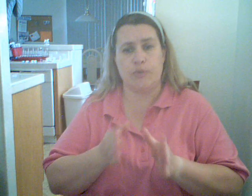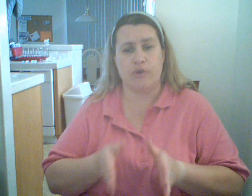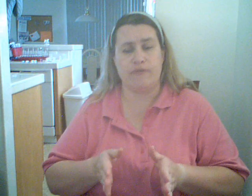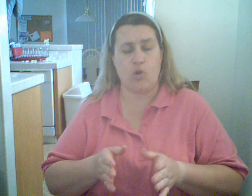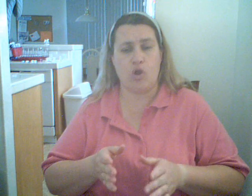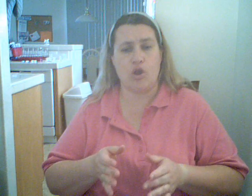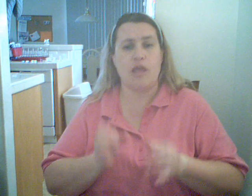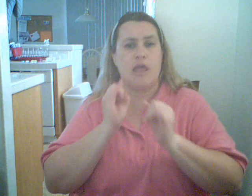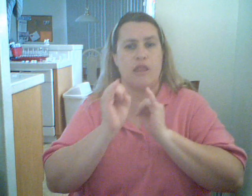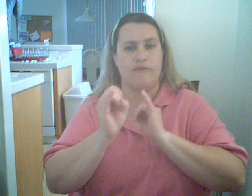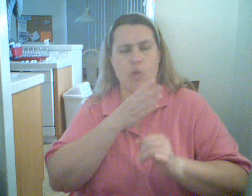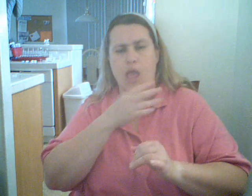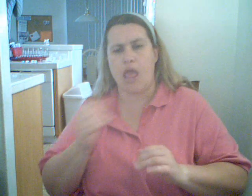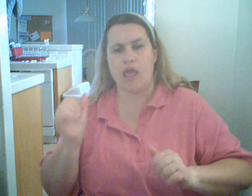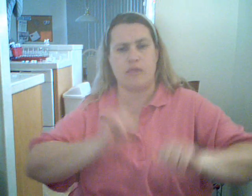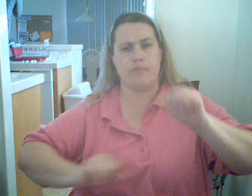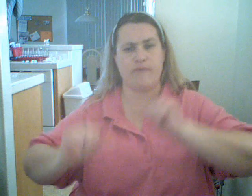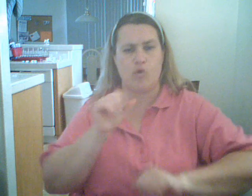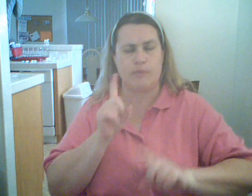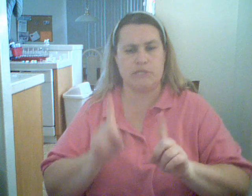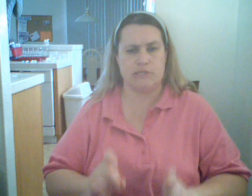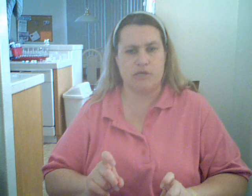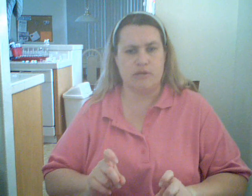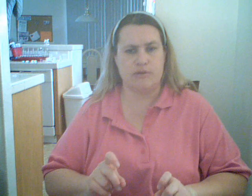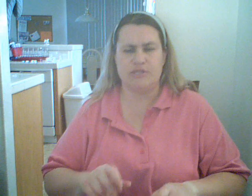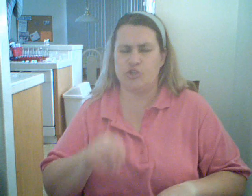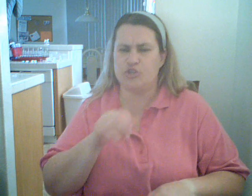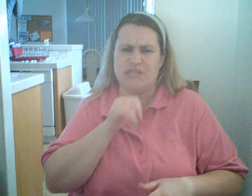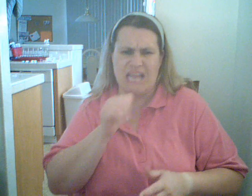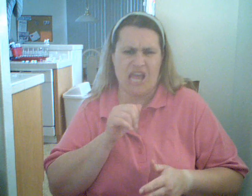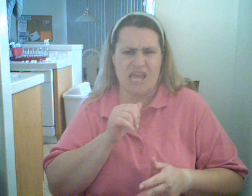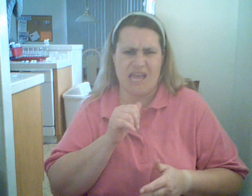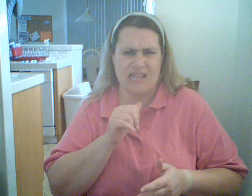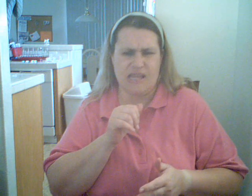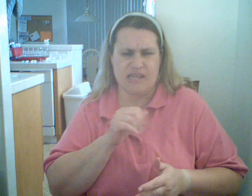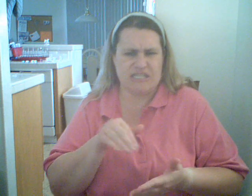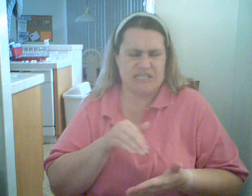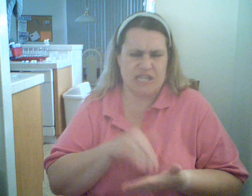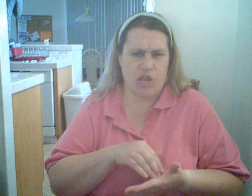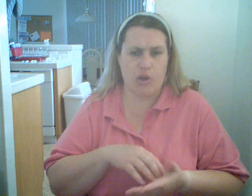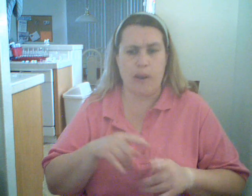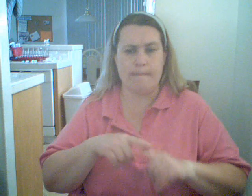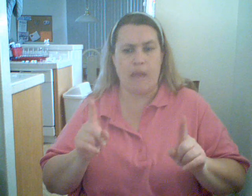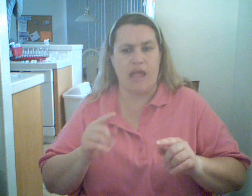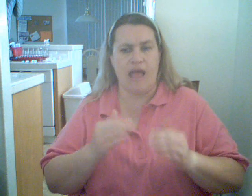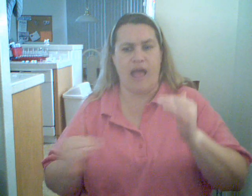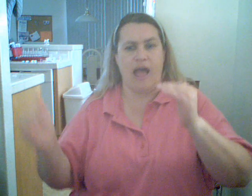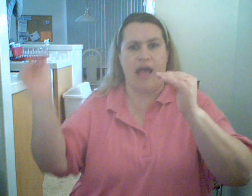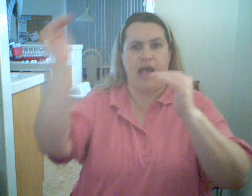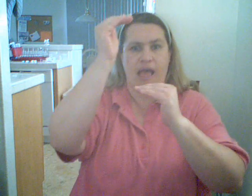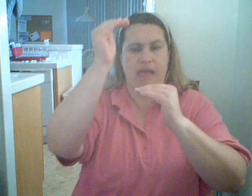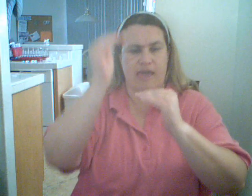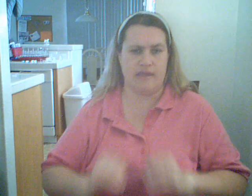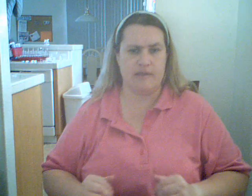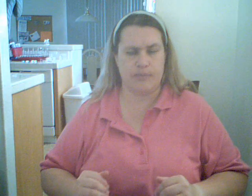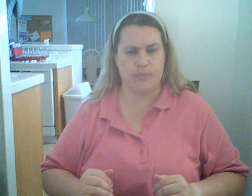So you're not scoring in standard range, you're scoring in high range. Okay? And